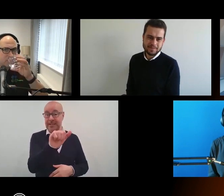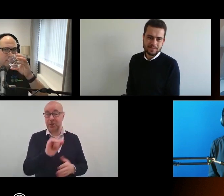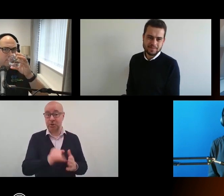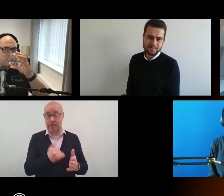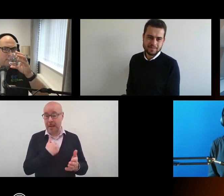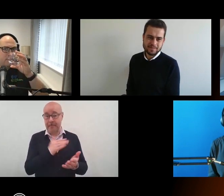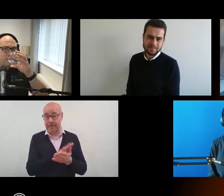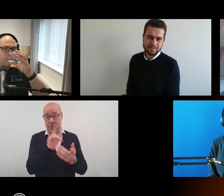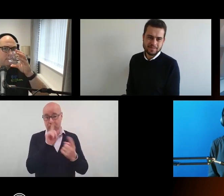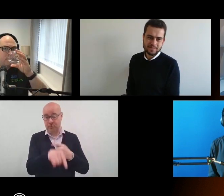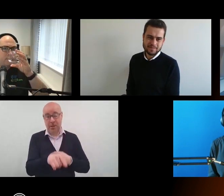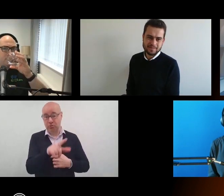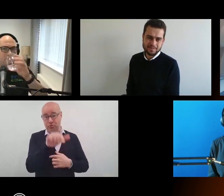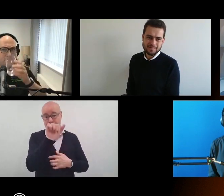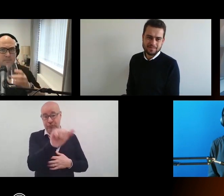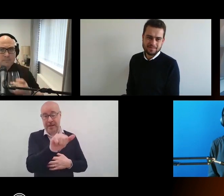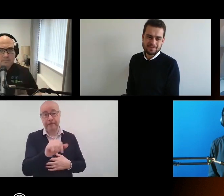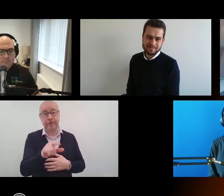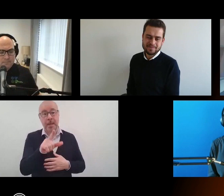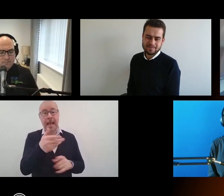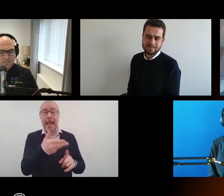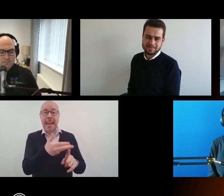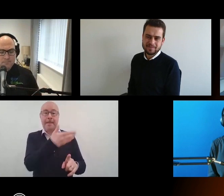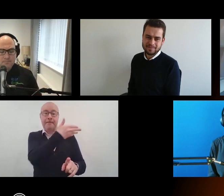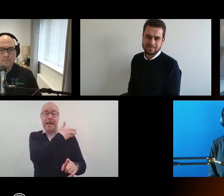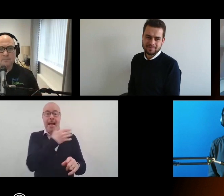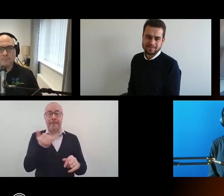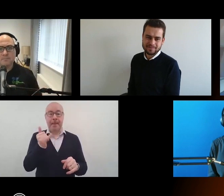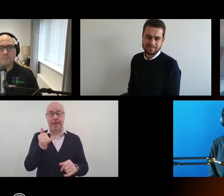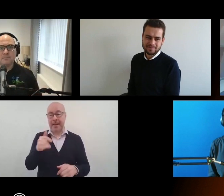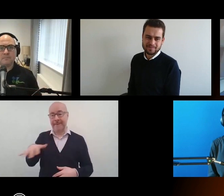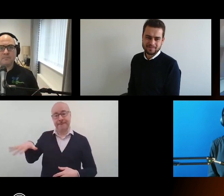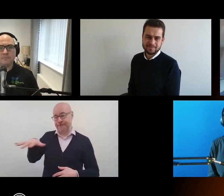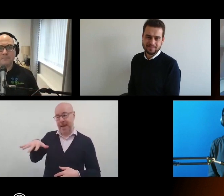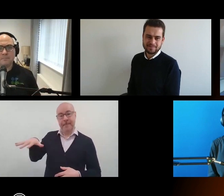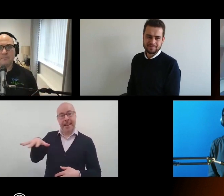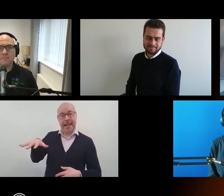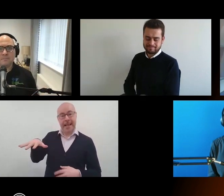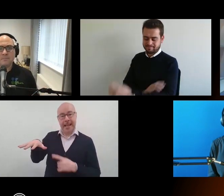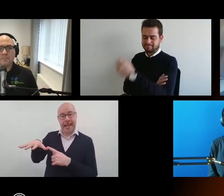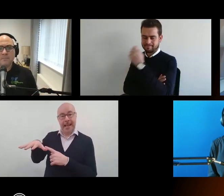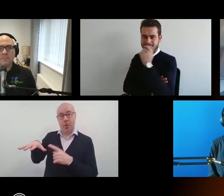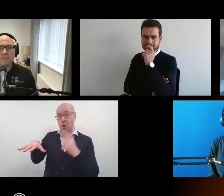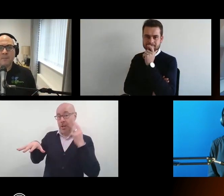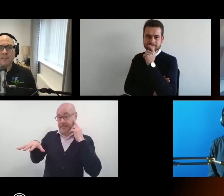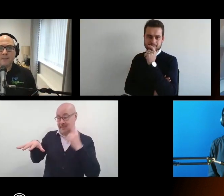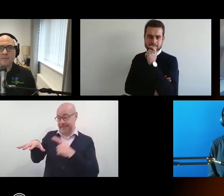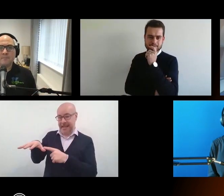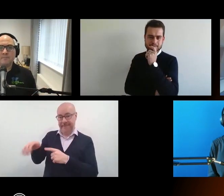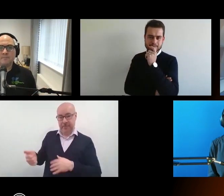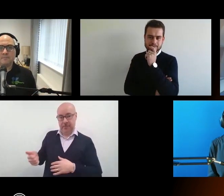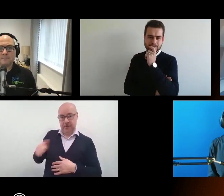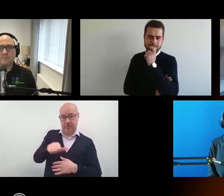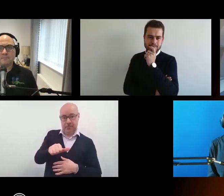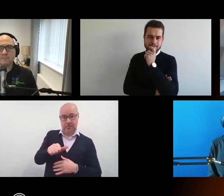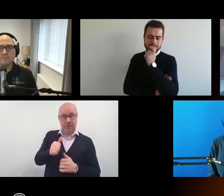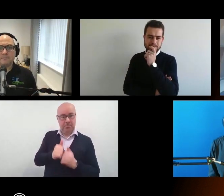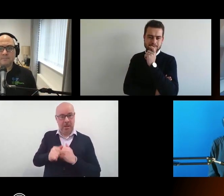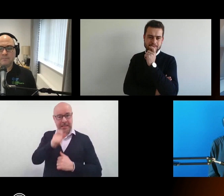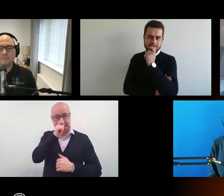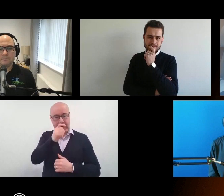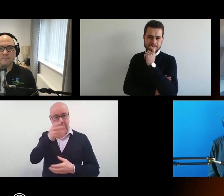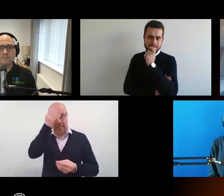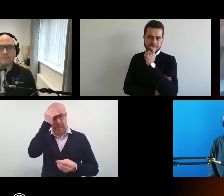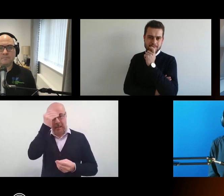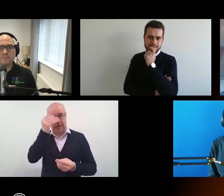Historically, you would maybe have a family member who was deaf, so you would learn sign language. However, today, probably most people who train